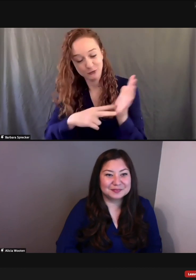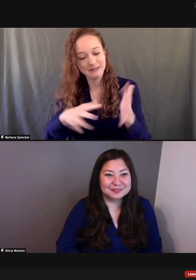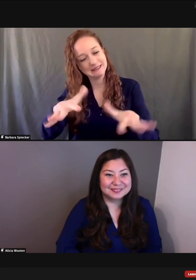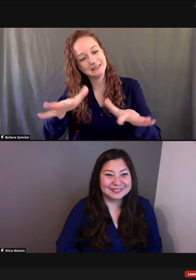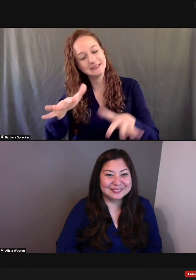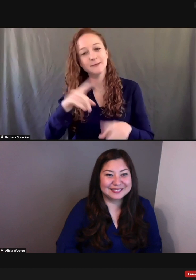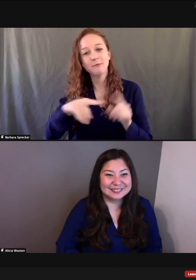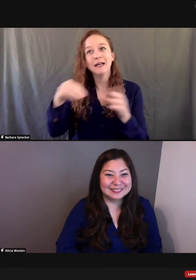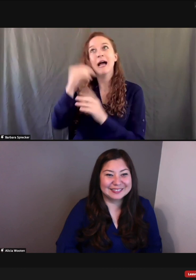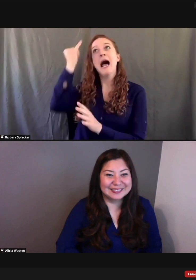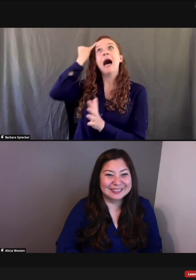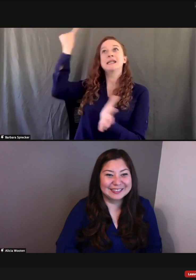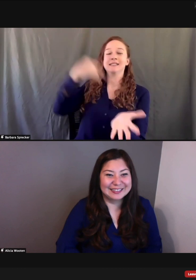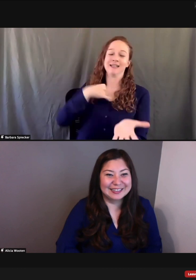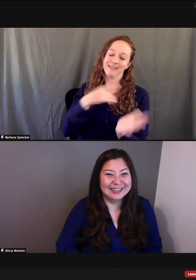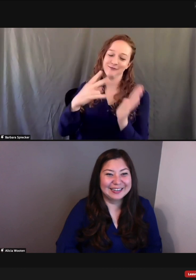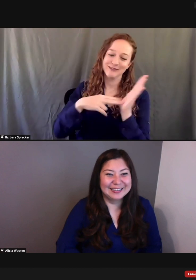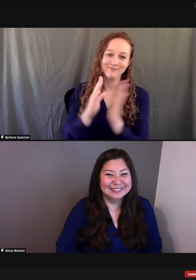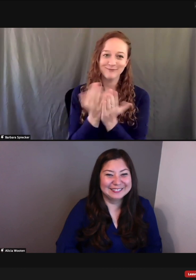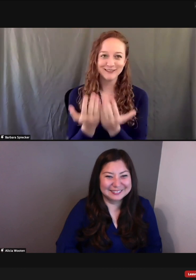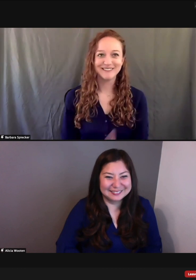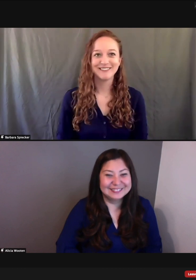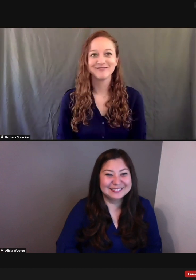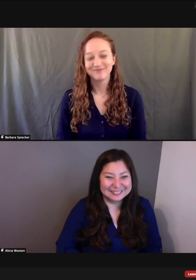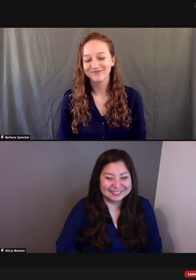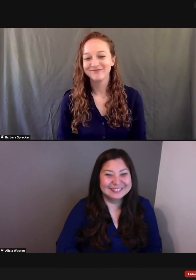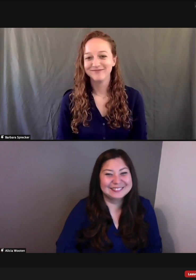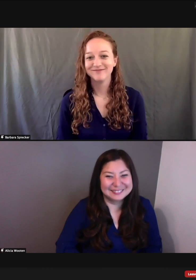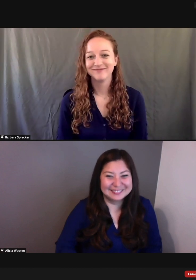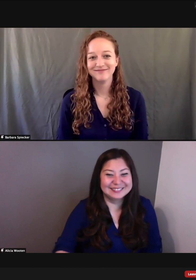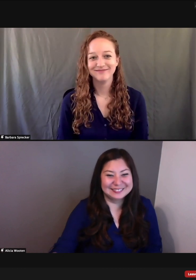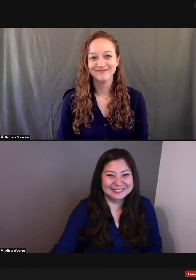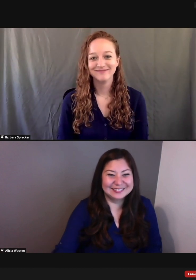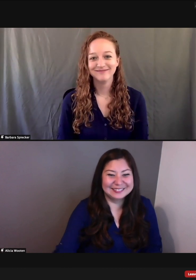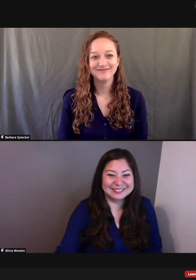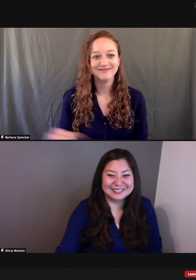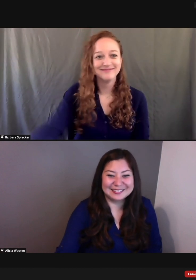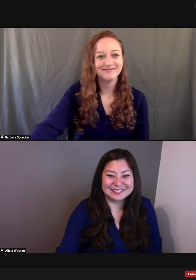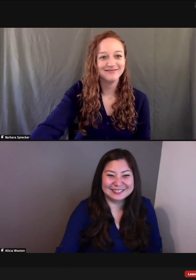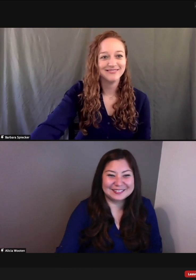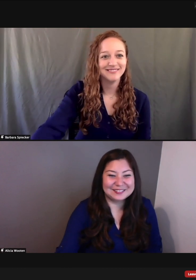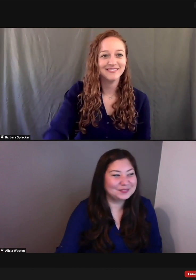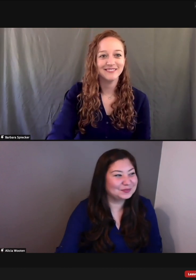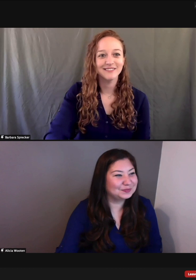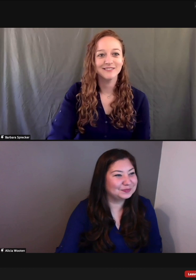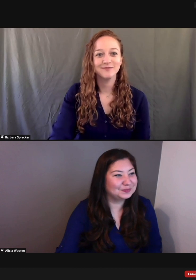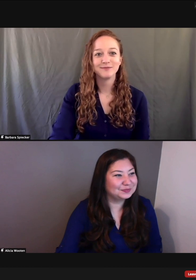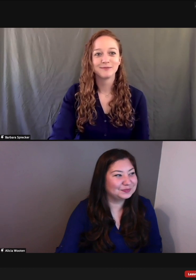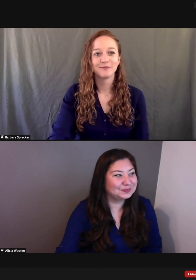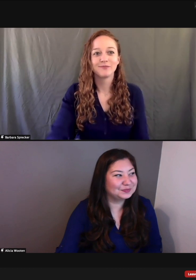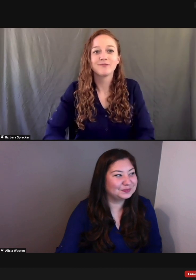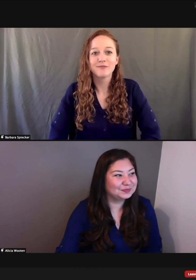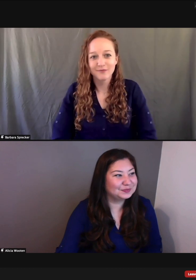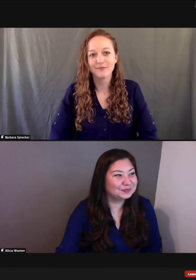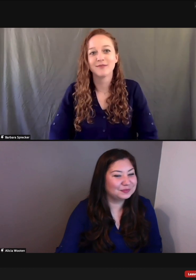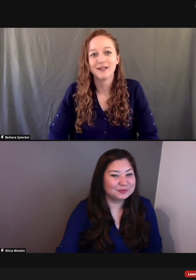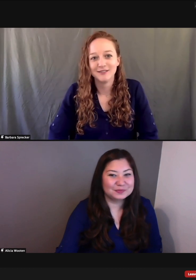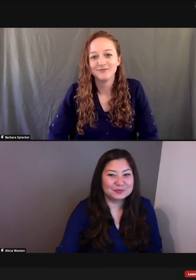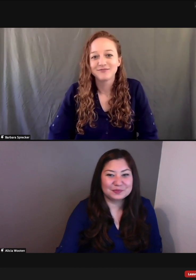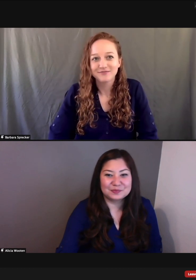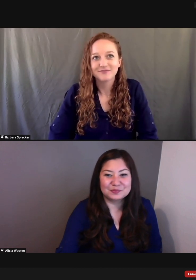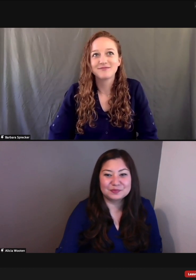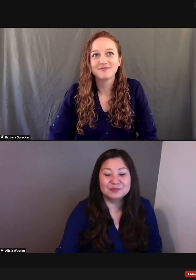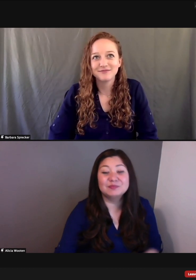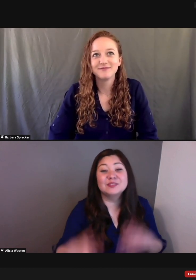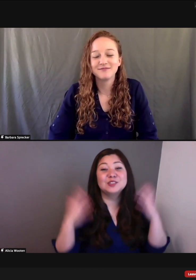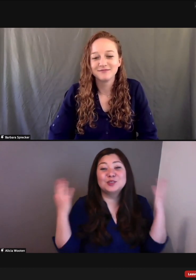hiking, backpacking, camping, things like that, scuba diving, snorkeling. I just started enjoying kayaking. That's been